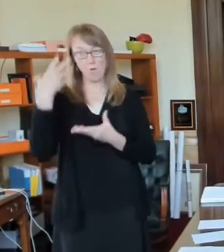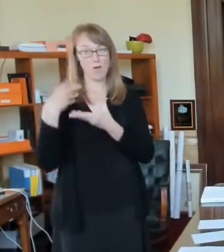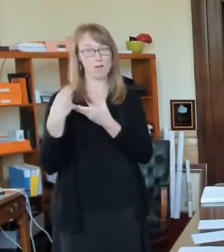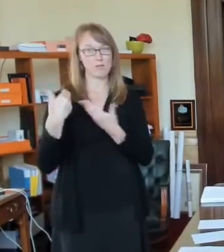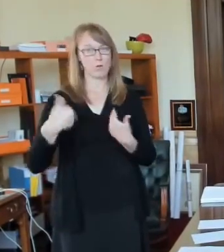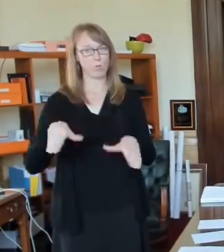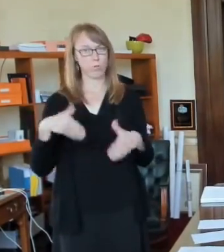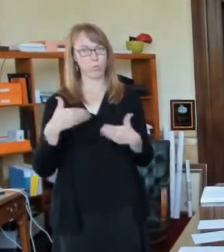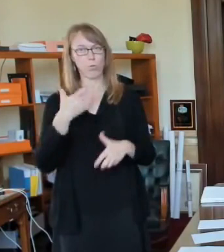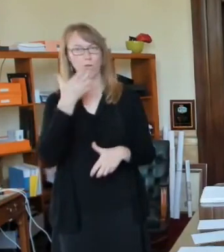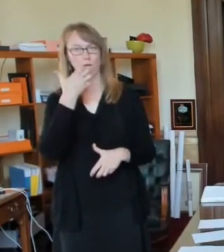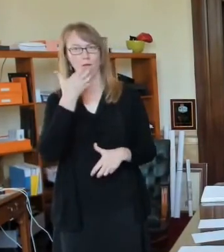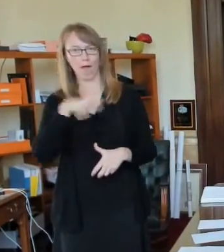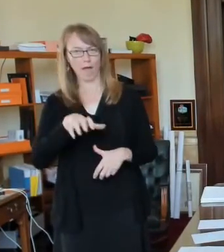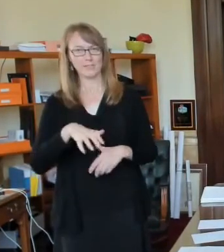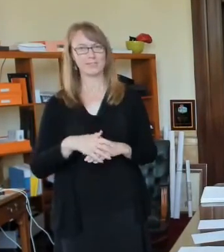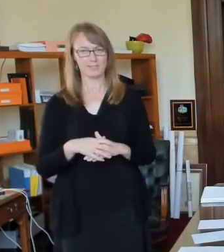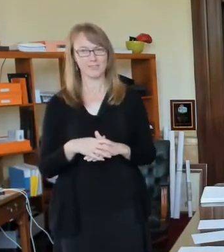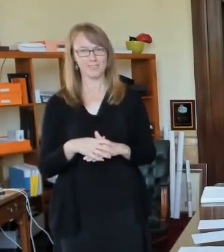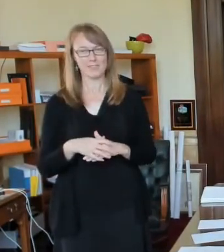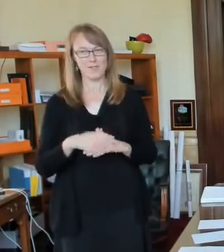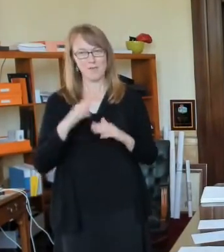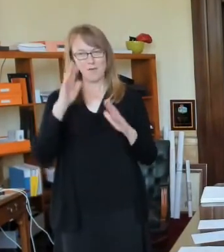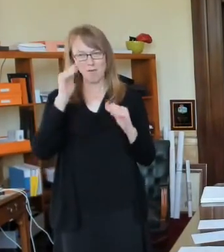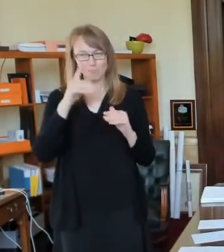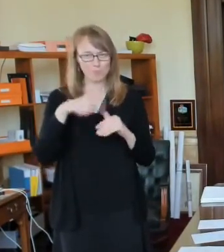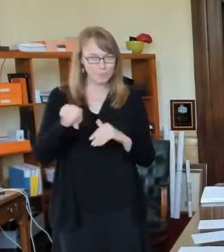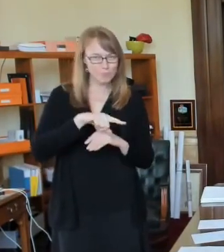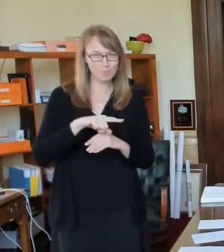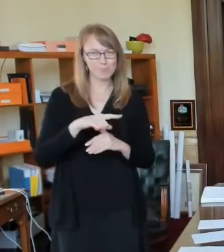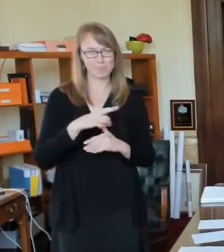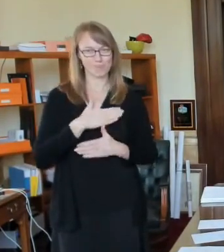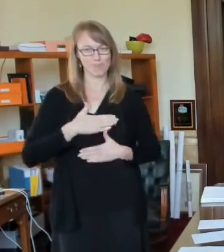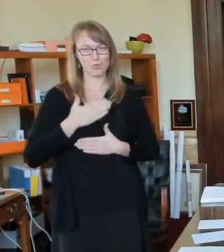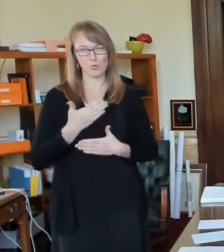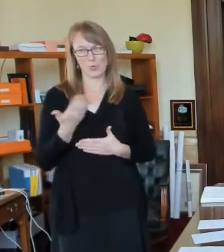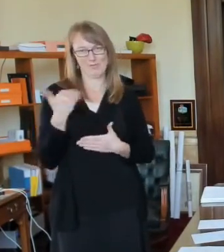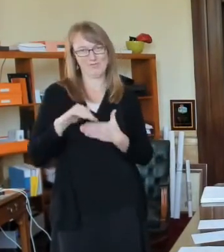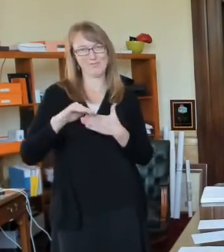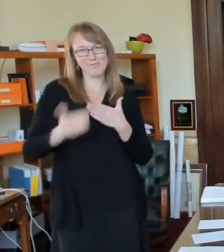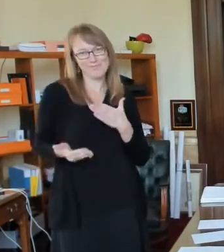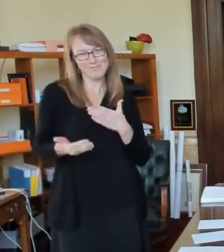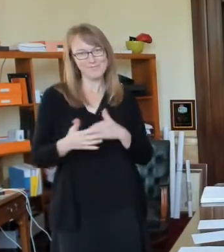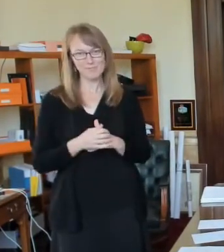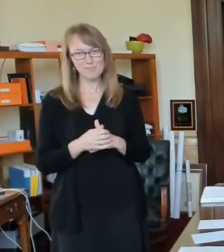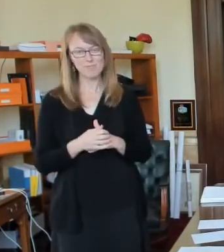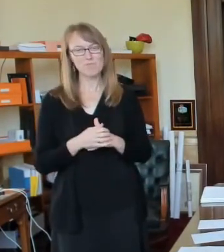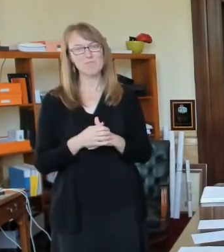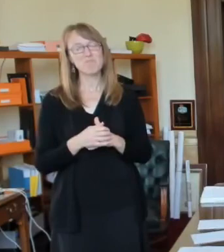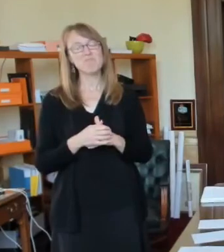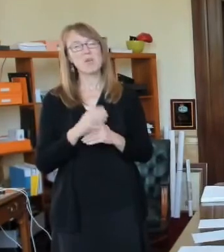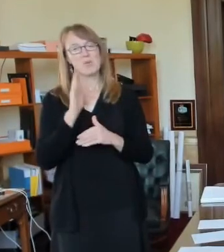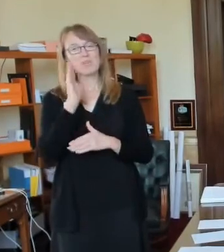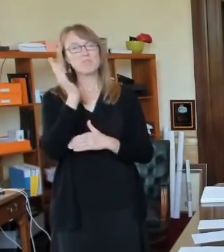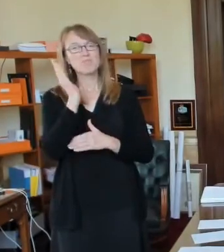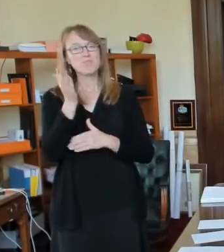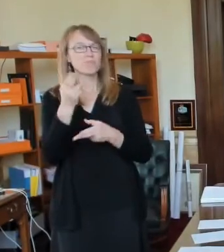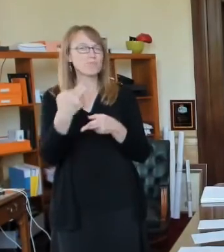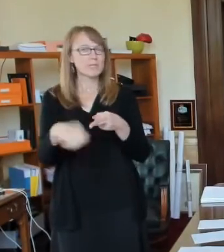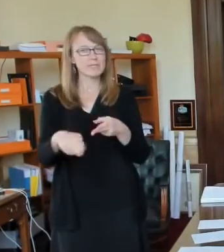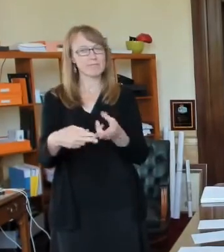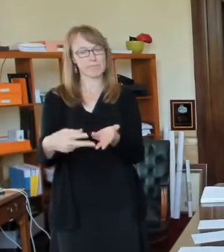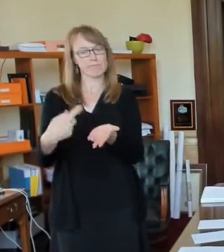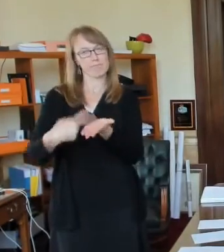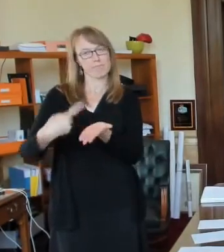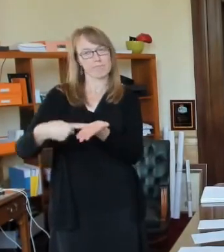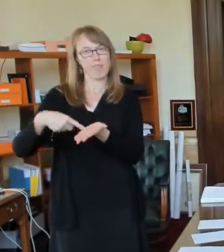there. Hope everyone had a good weekend. We'll talk a little bit about the weekend after we talk